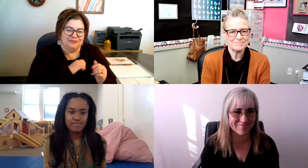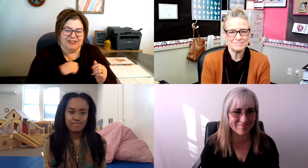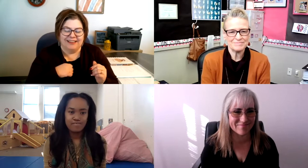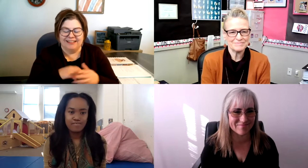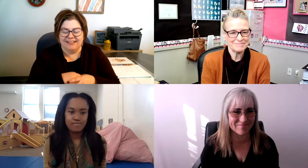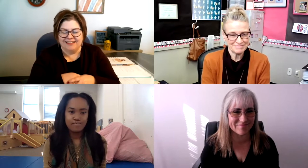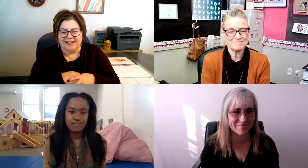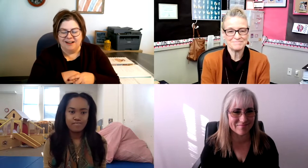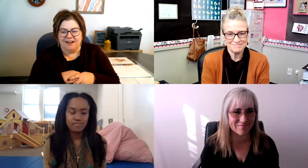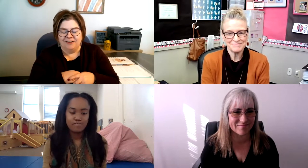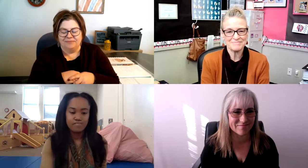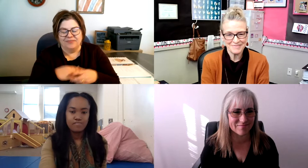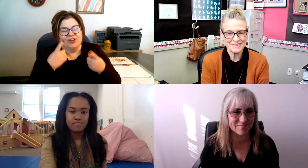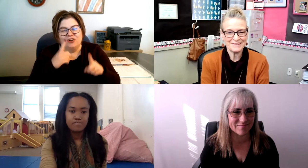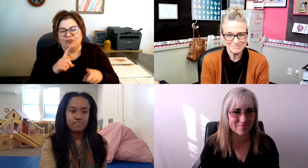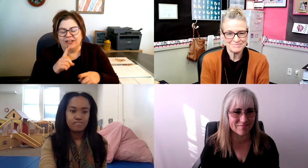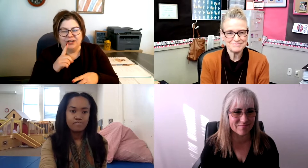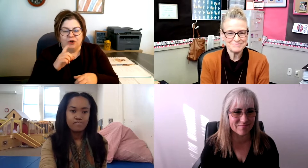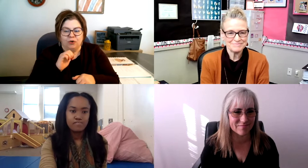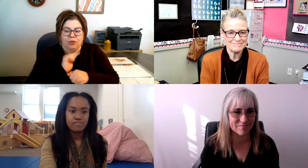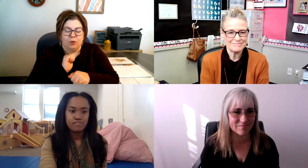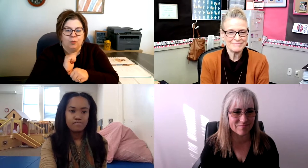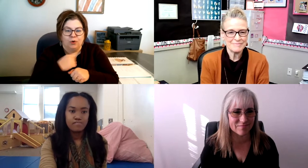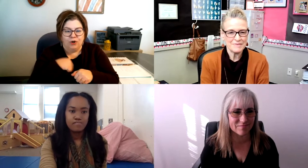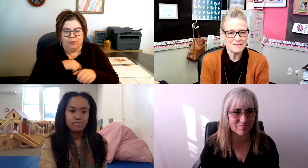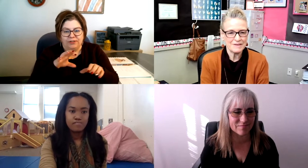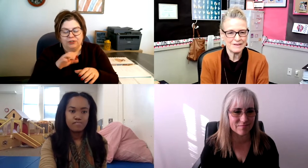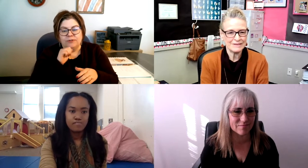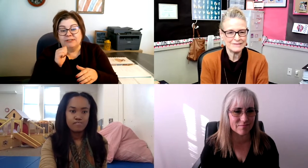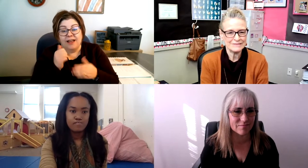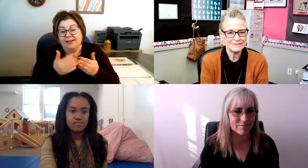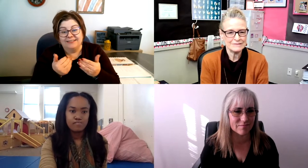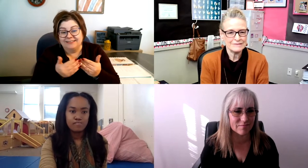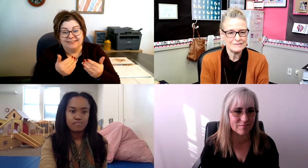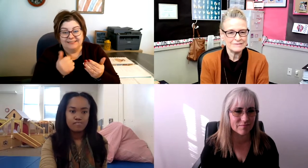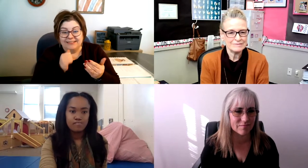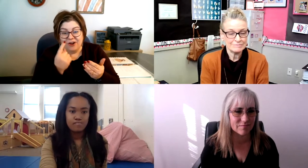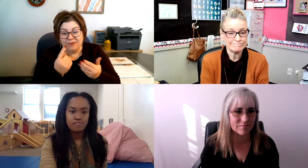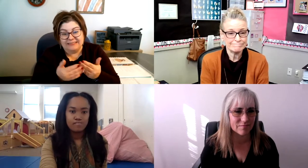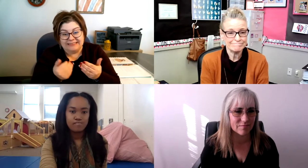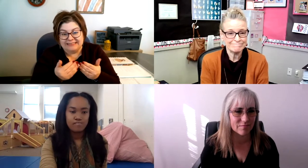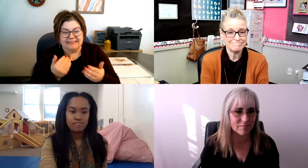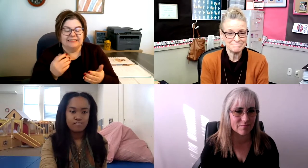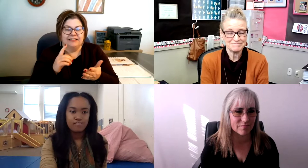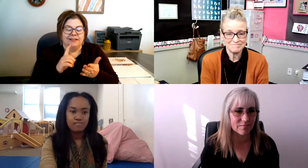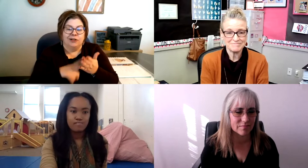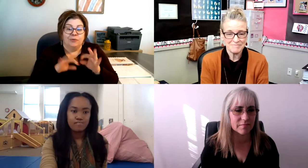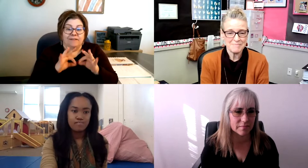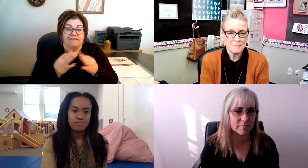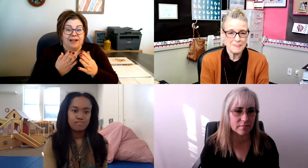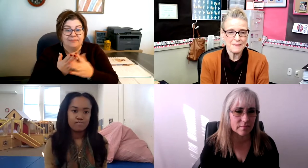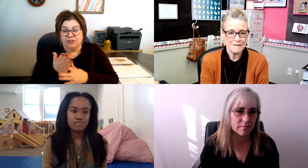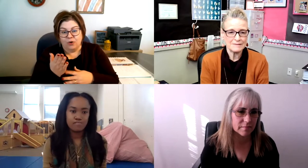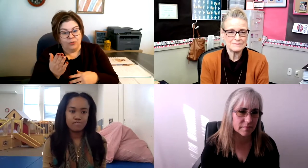Great. That's a great story. Thank you, Shelley. Yeah, I agree. The work that we do is not easy. It's not always